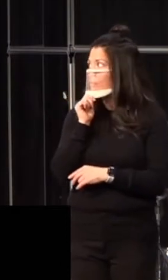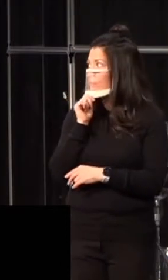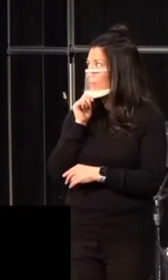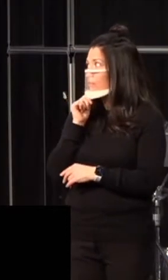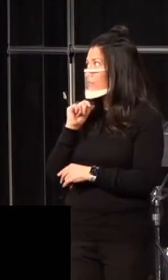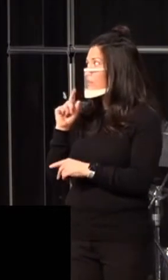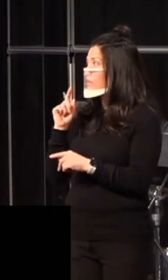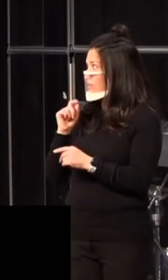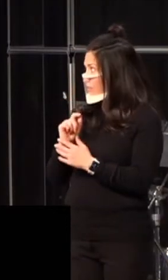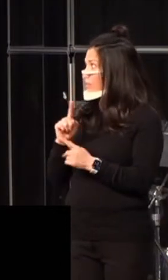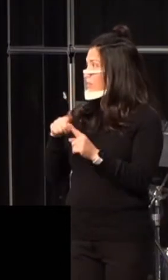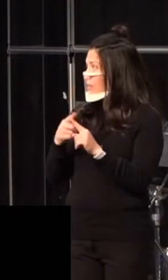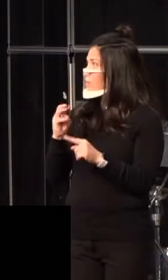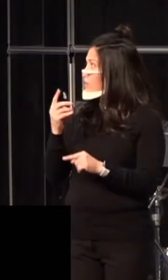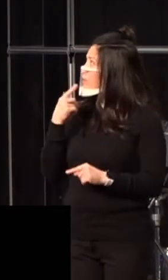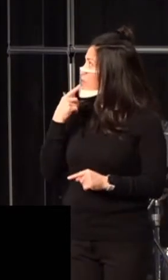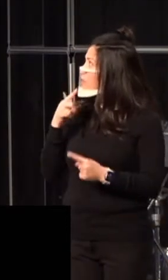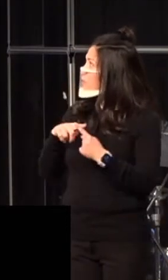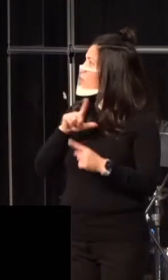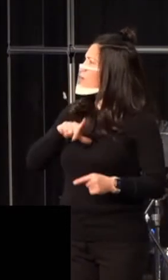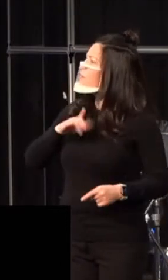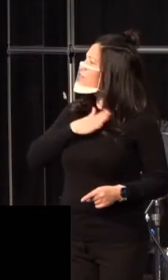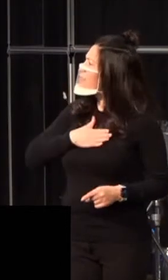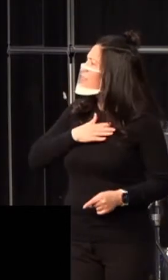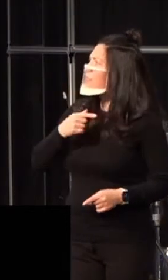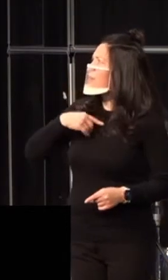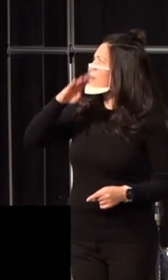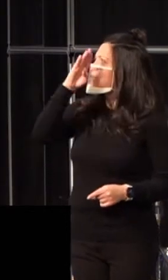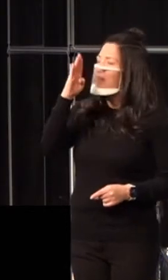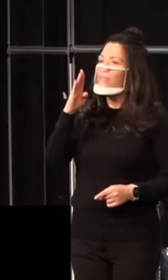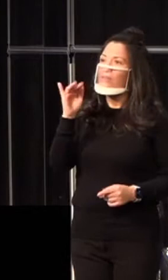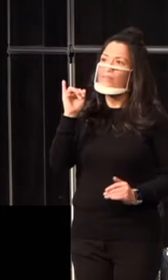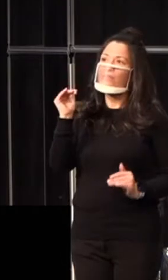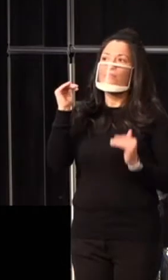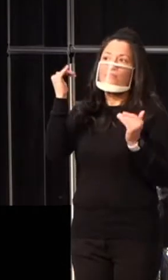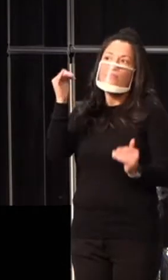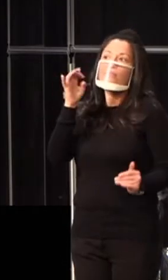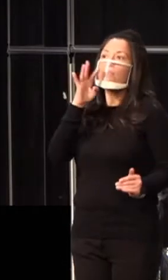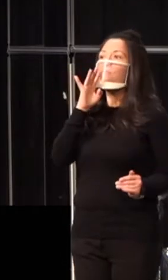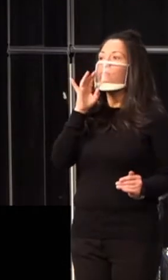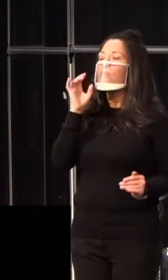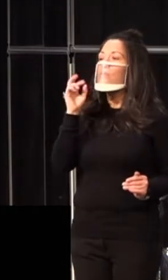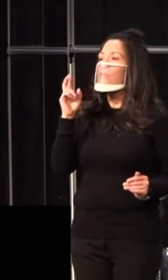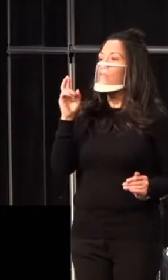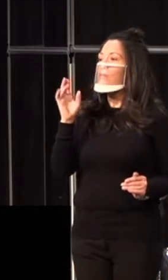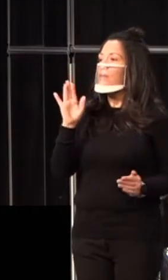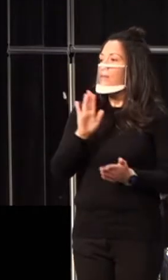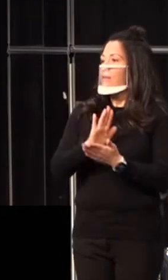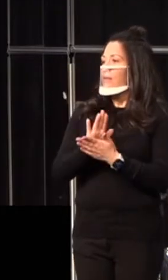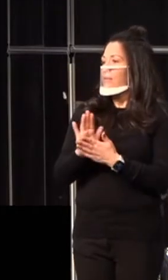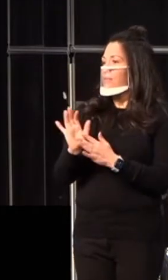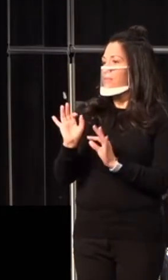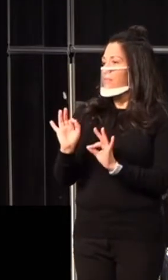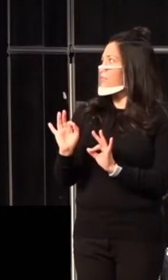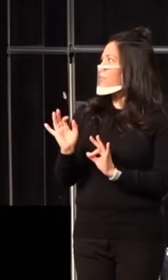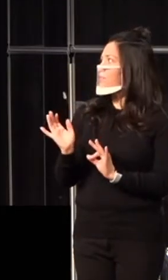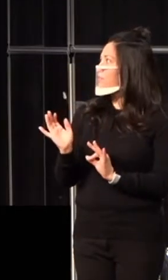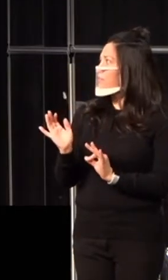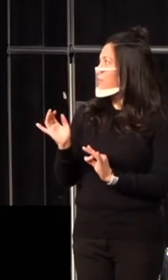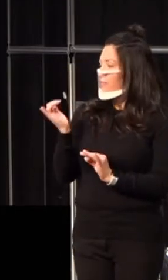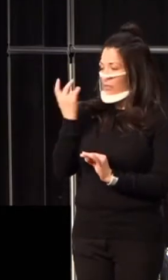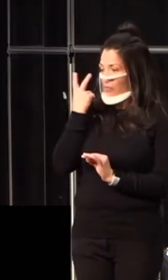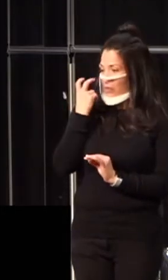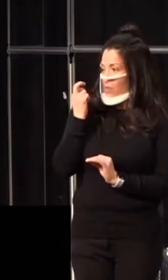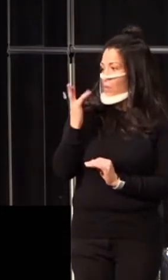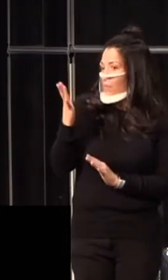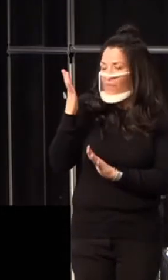Then Moses said to the Lord, "Please, Lord, I have never been eloquent, neither recently nor in time past, nor since thou hast